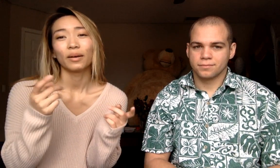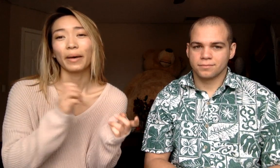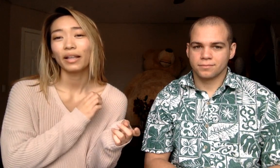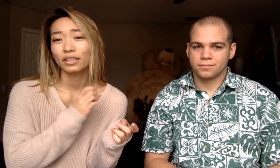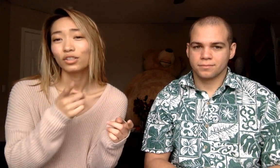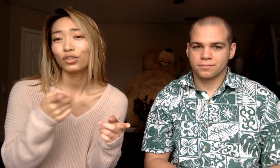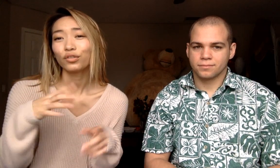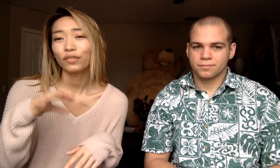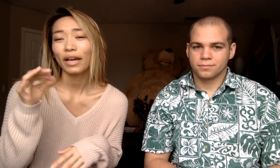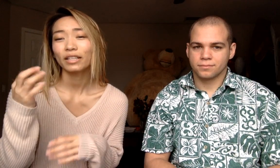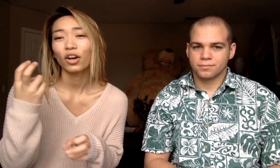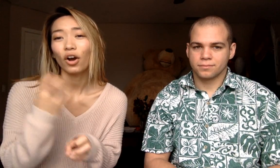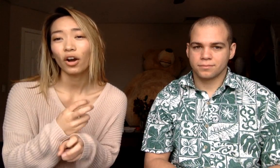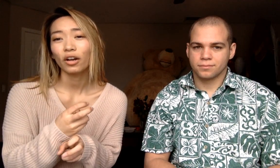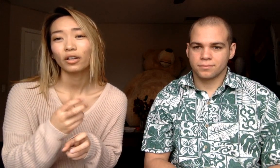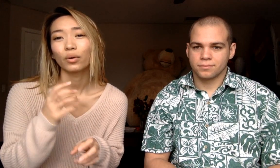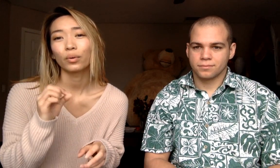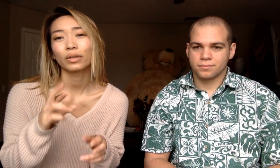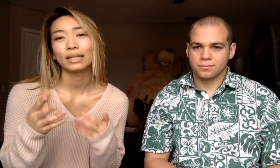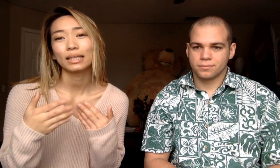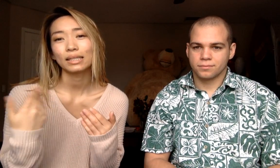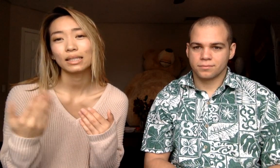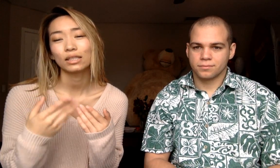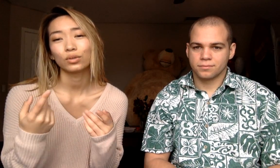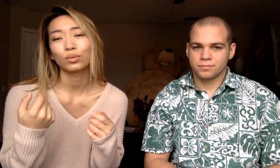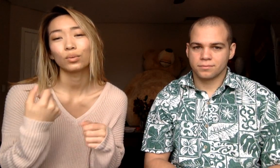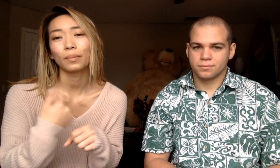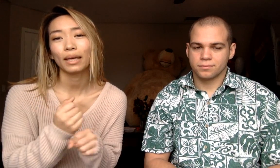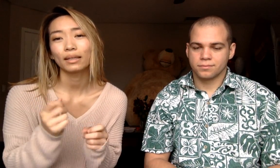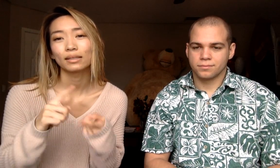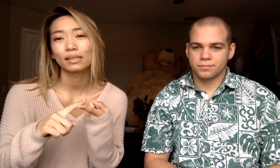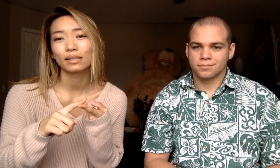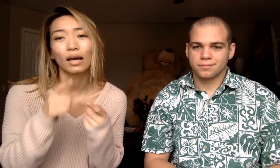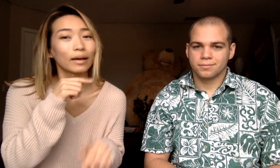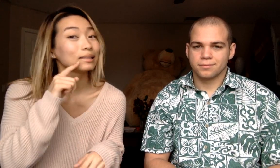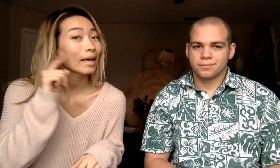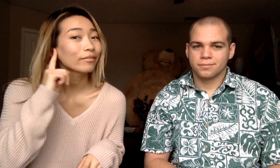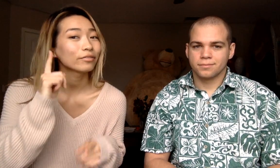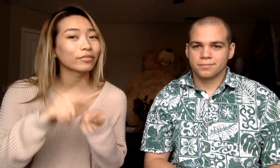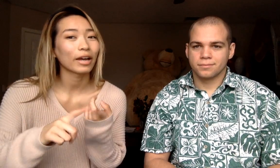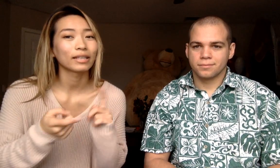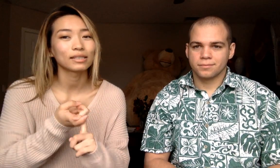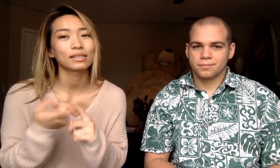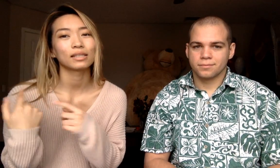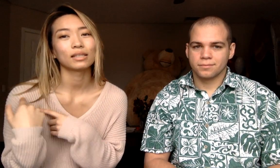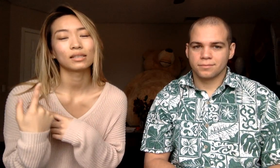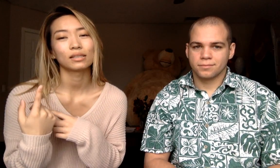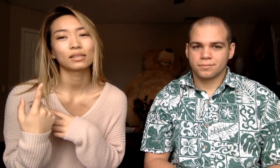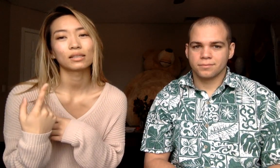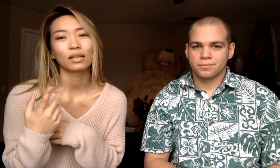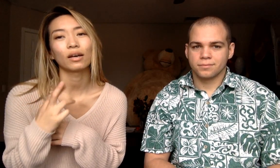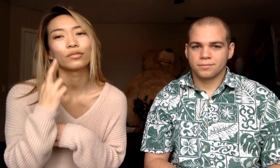Ellen, do you find it hard or easy to make deaf friends since